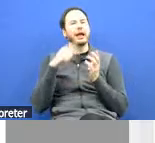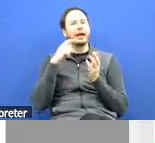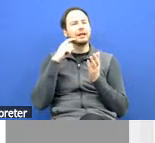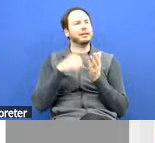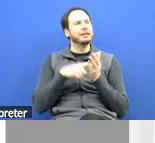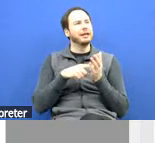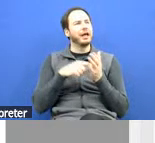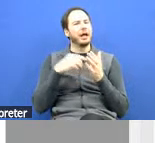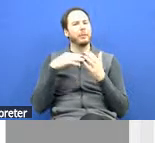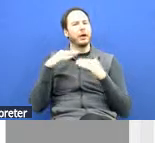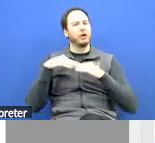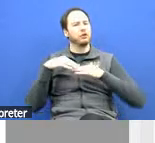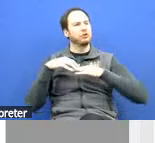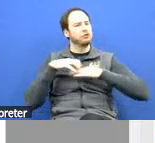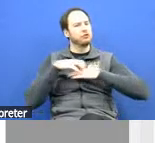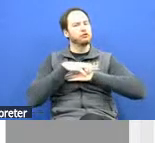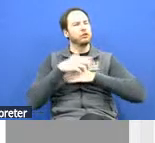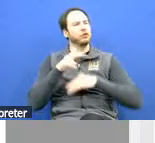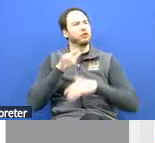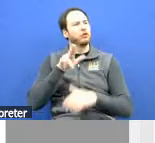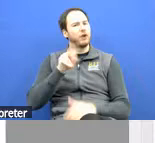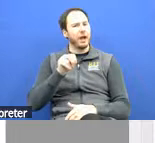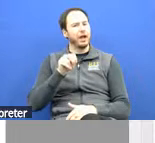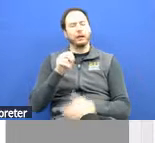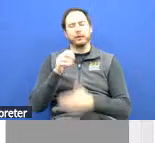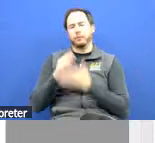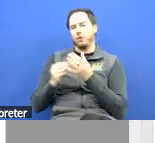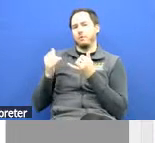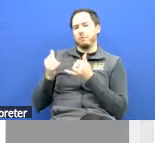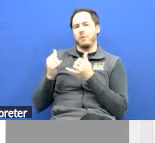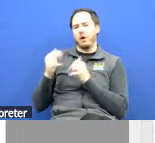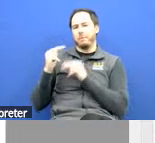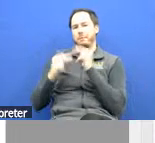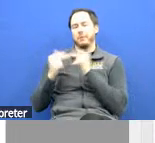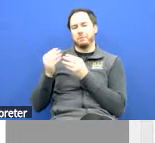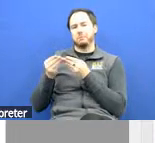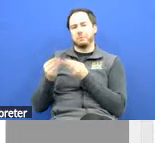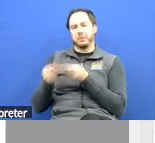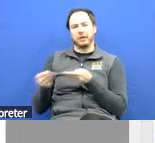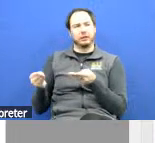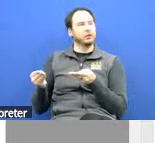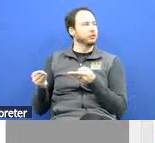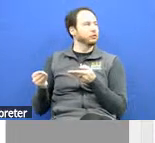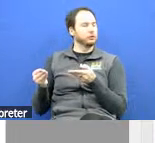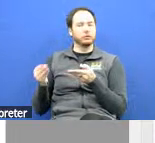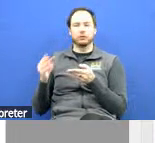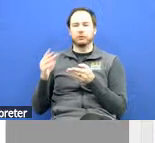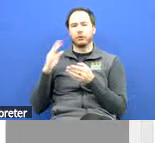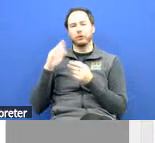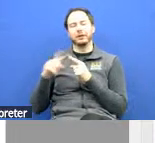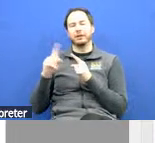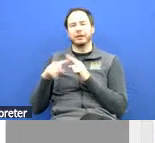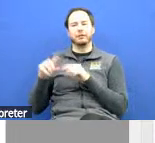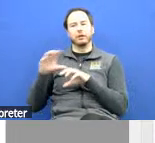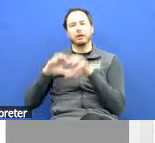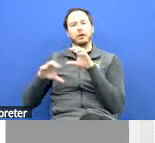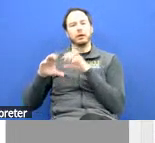do some of the new modern building materials, composites and other